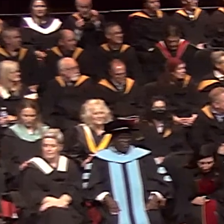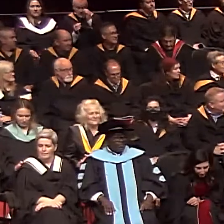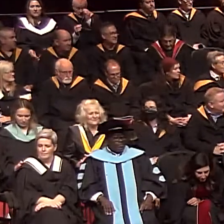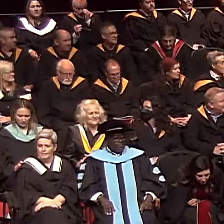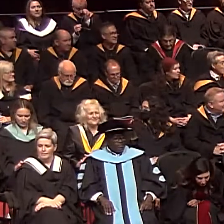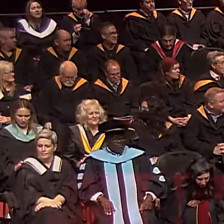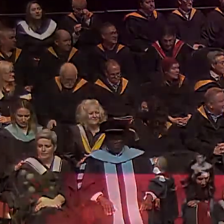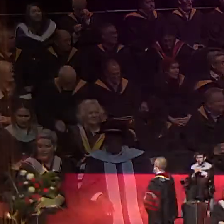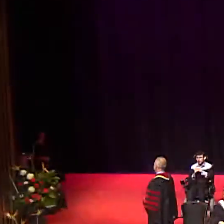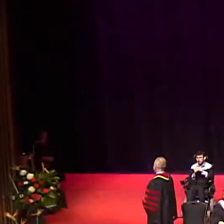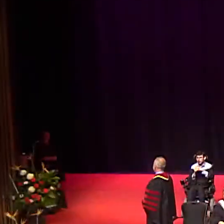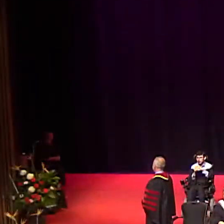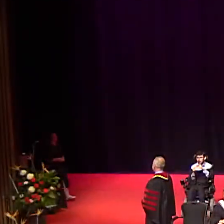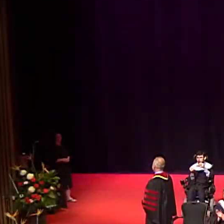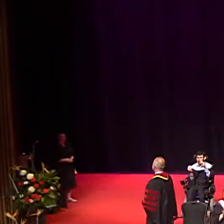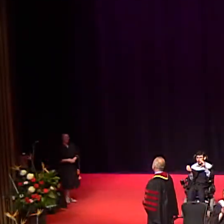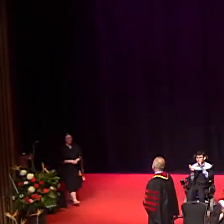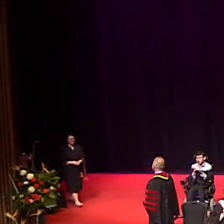Megan Helka.